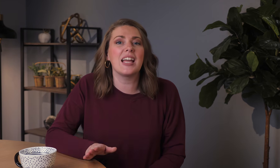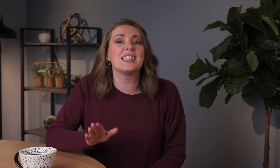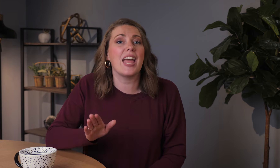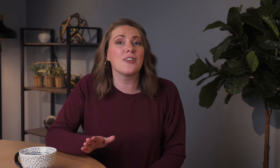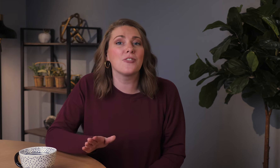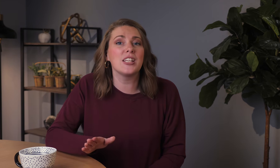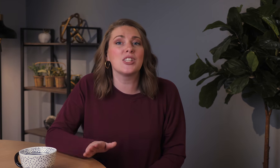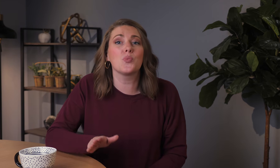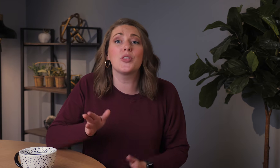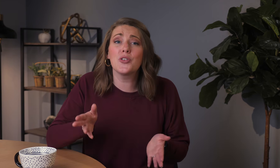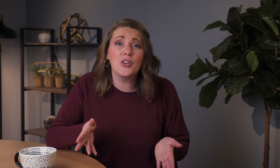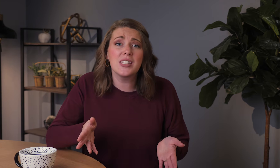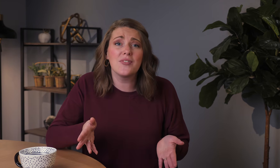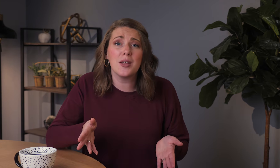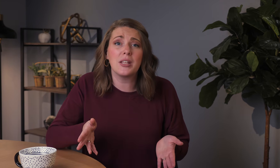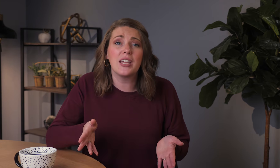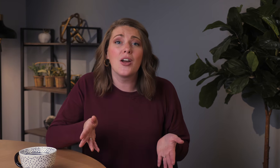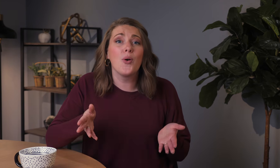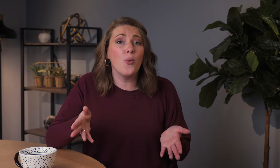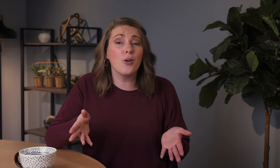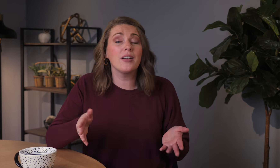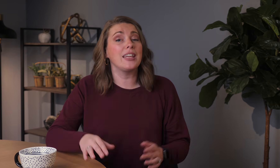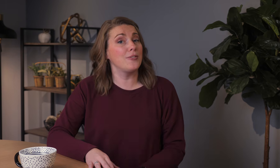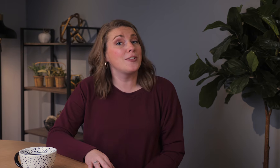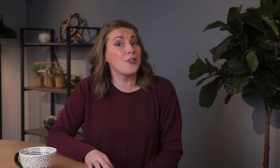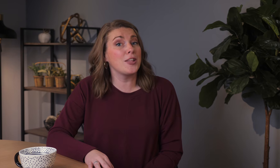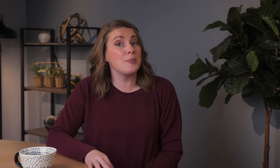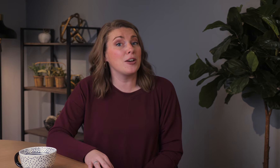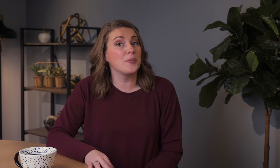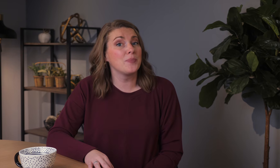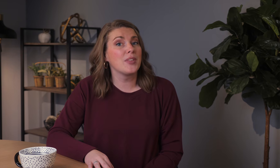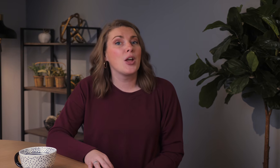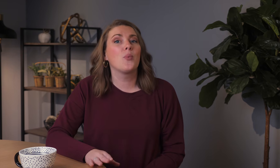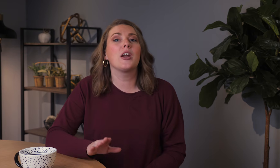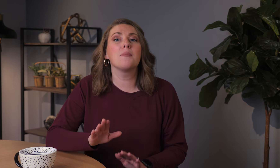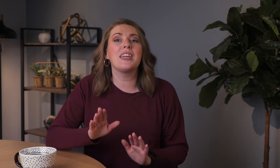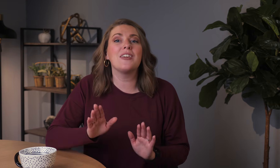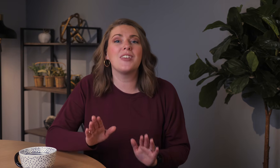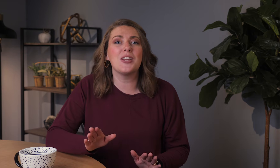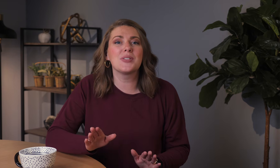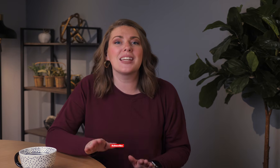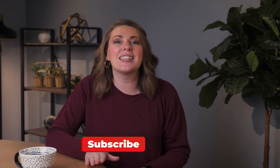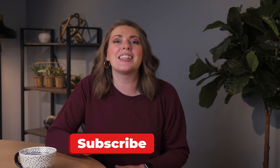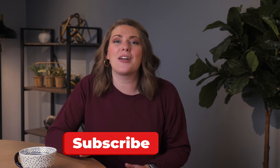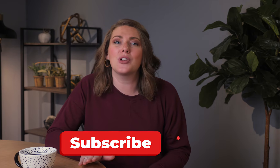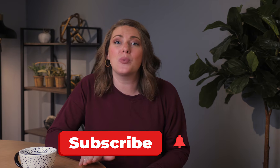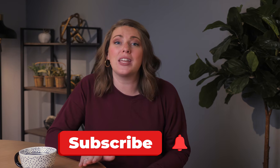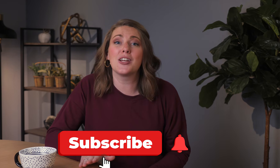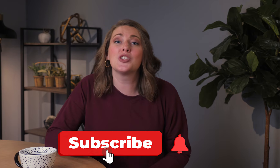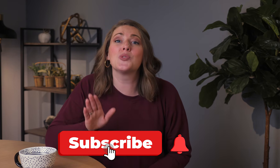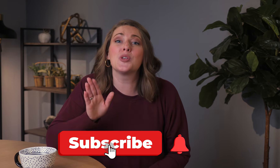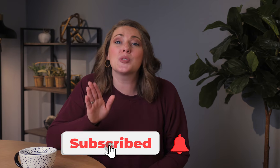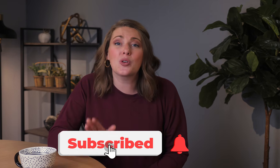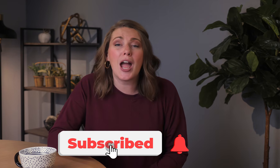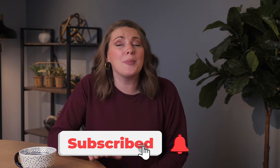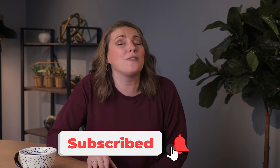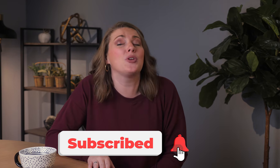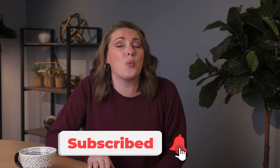signs and phrases with your friends and family, or even in front of the mirror. We are making videos like this every week, so subscribe if you want